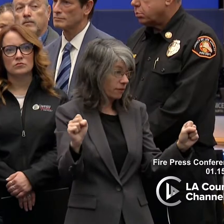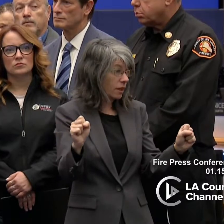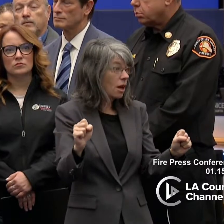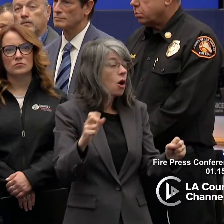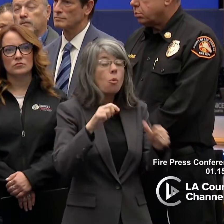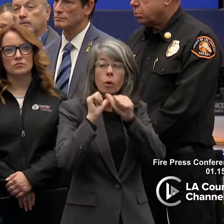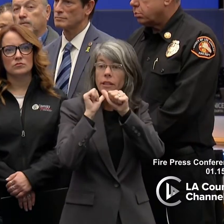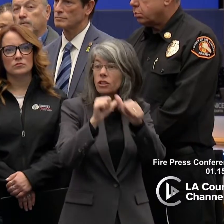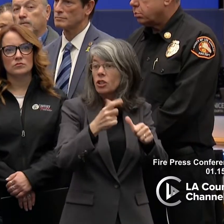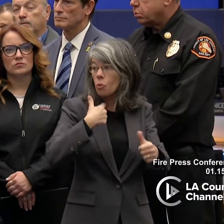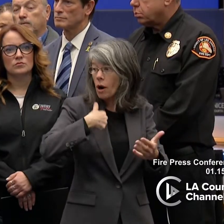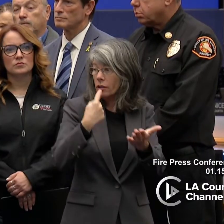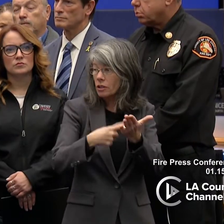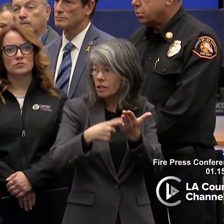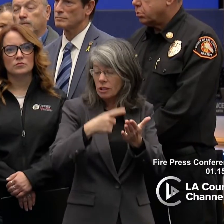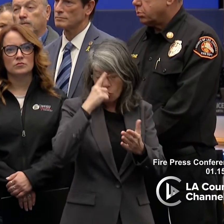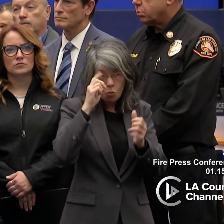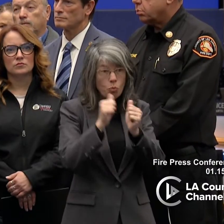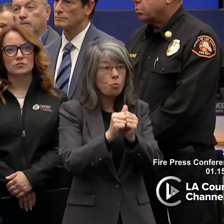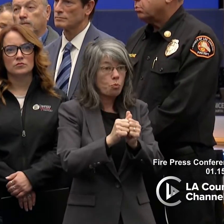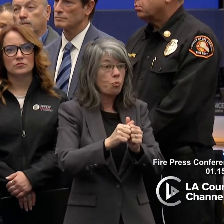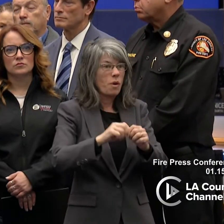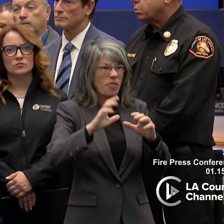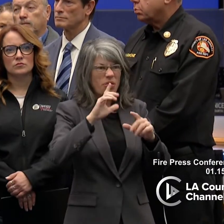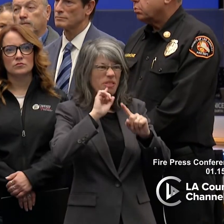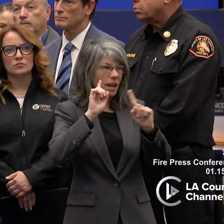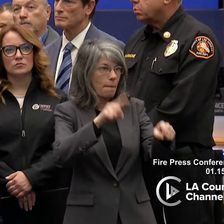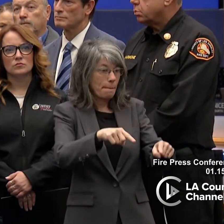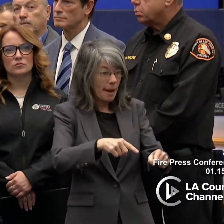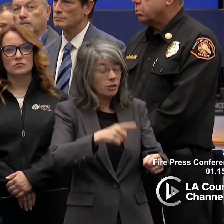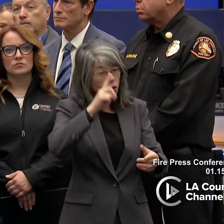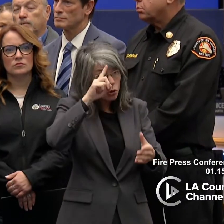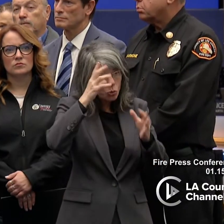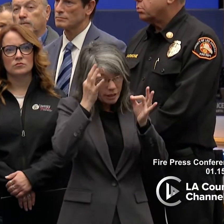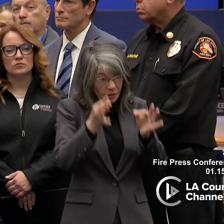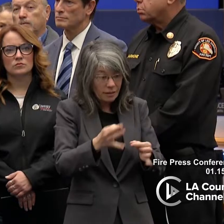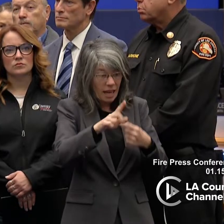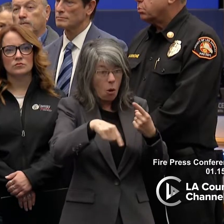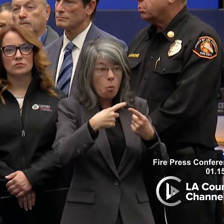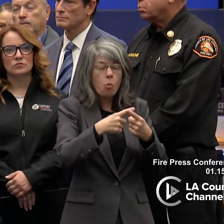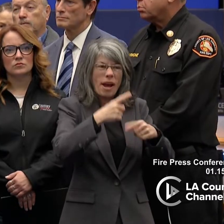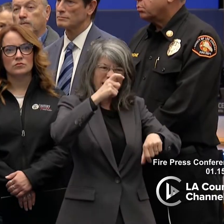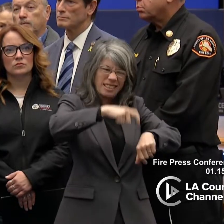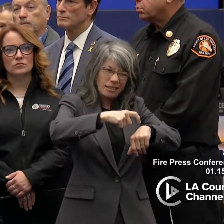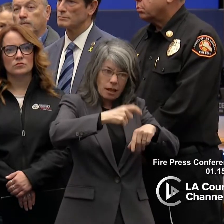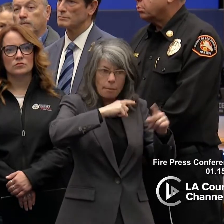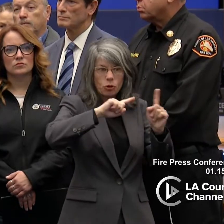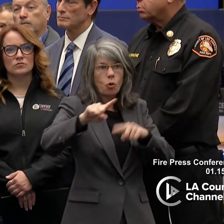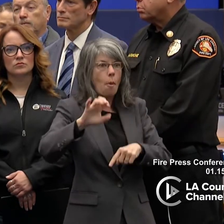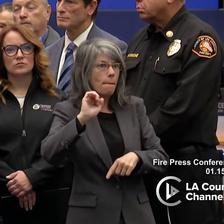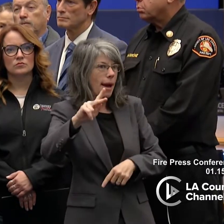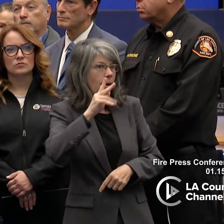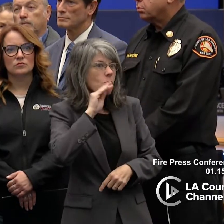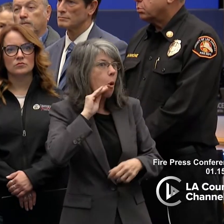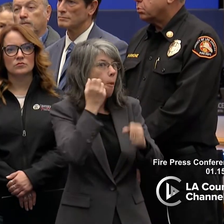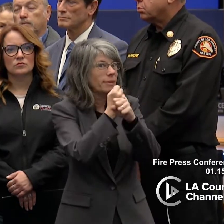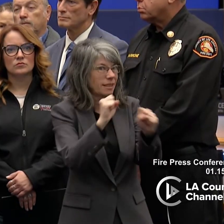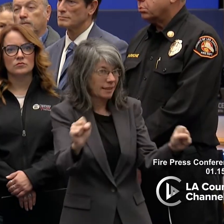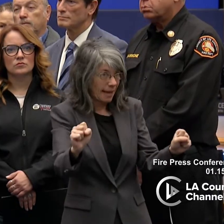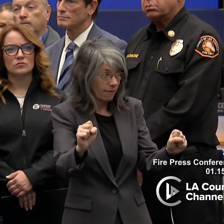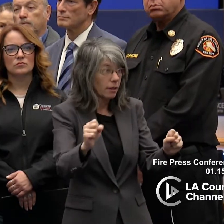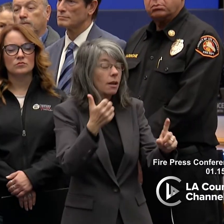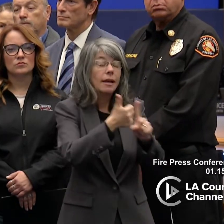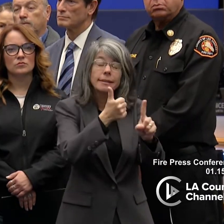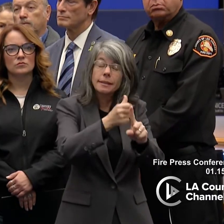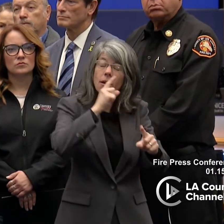to continuing our discussions with the Unified Command to assess when it will be safe for residents to return. Your safety remains our top